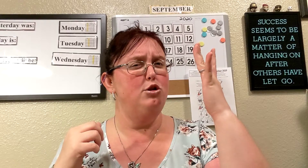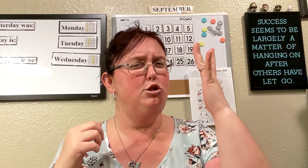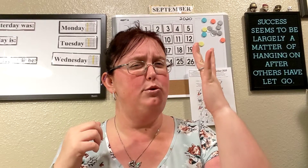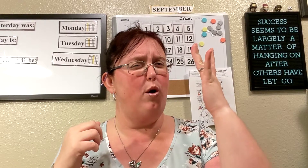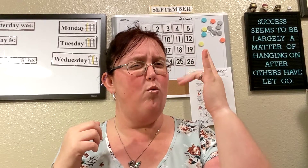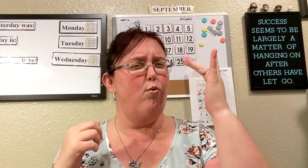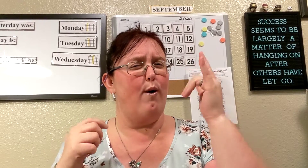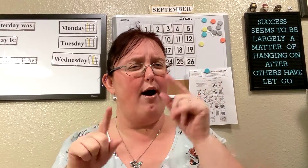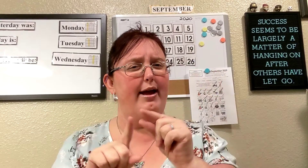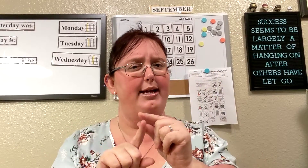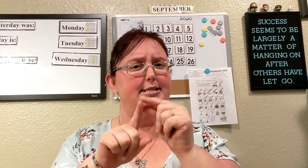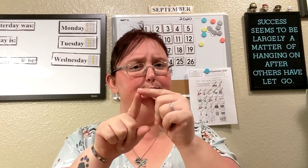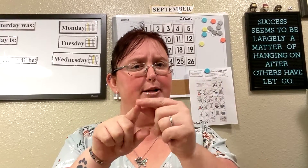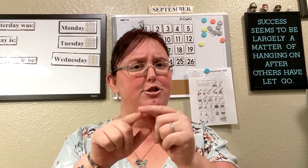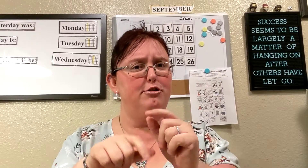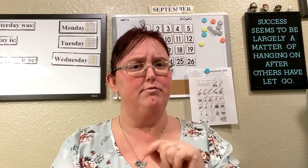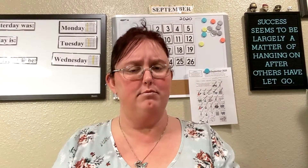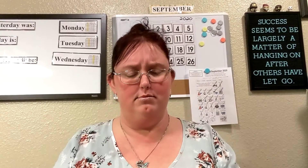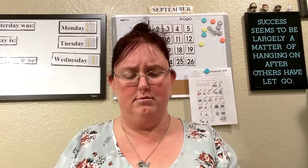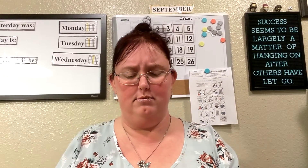Do you know why it's special?